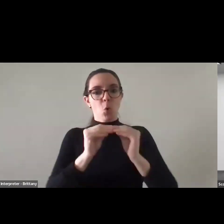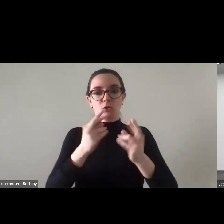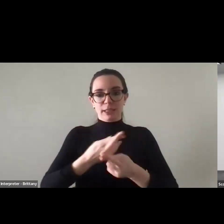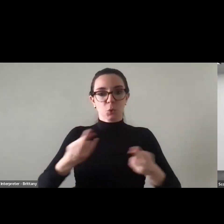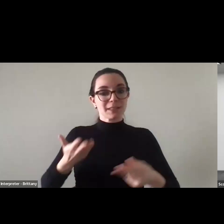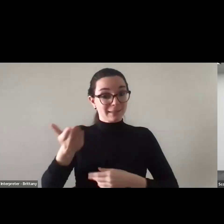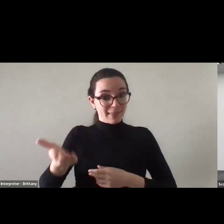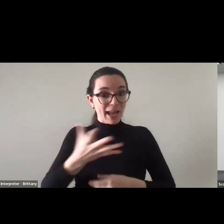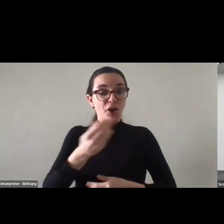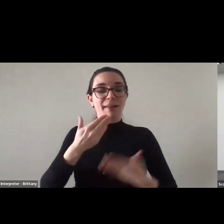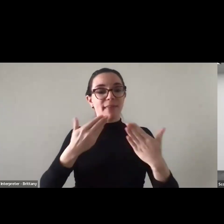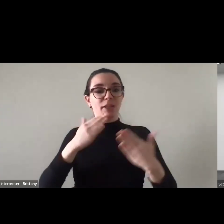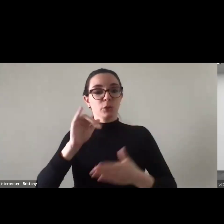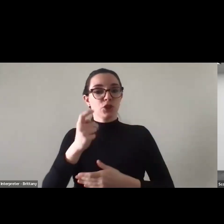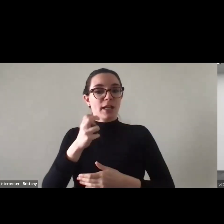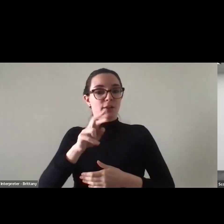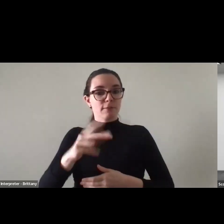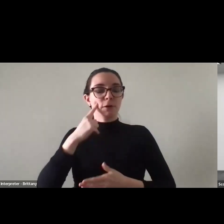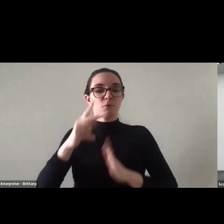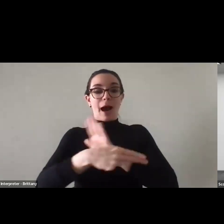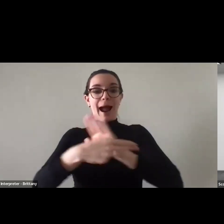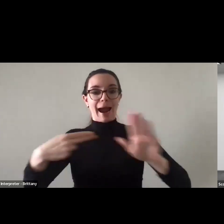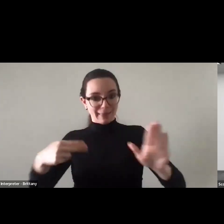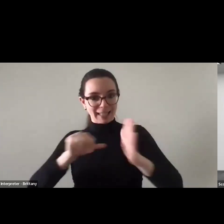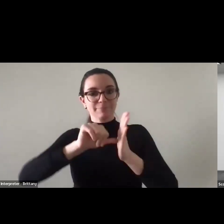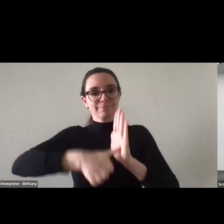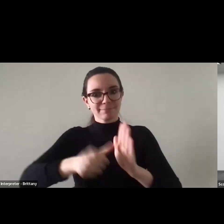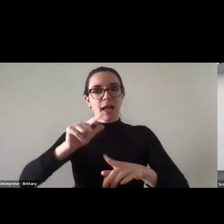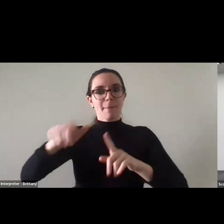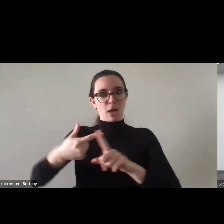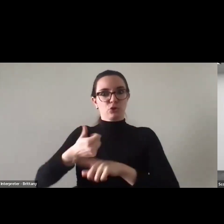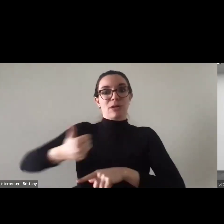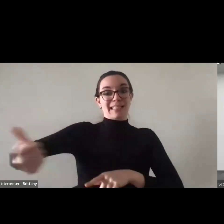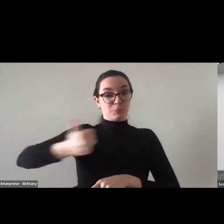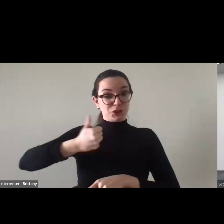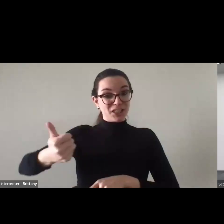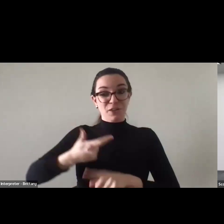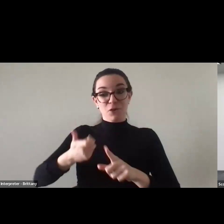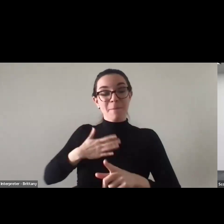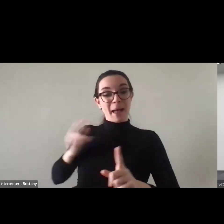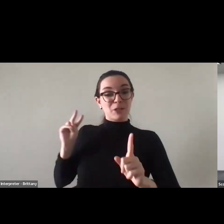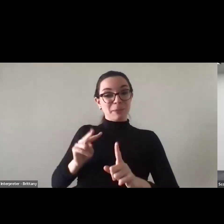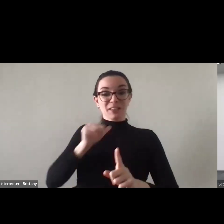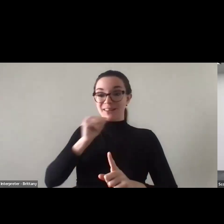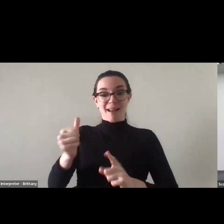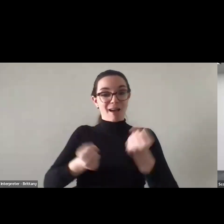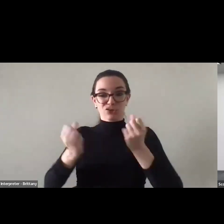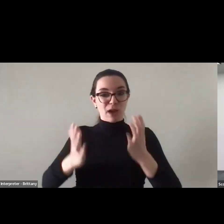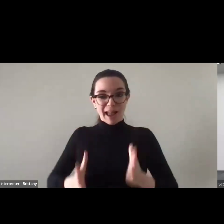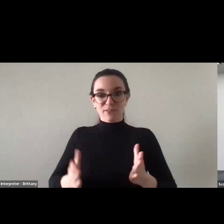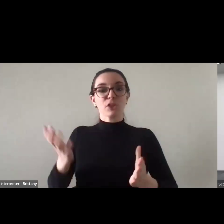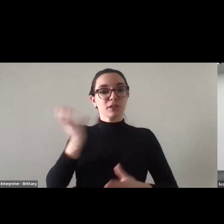And thank you, Jennifer, also for highlighting the emphasis on transportation. From my perspective as a non-driver, a lot